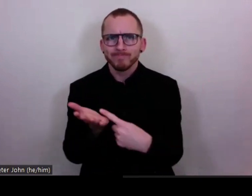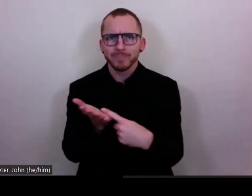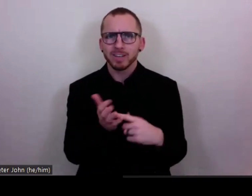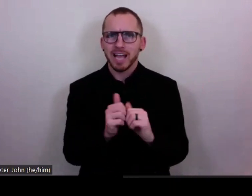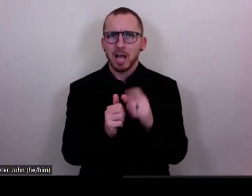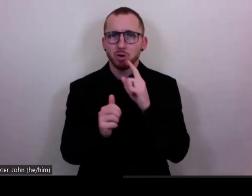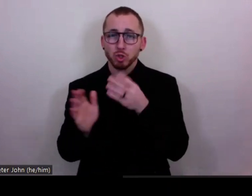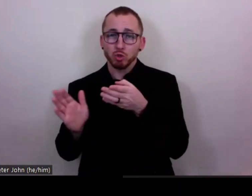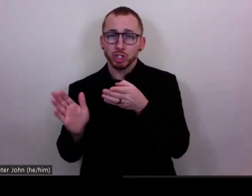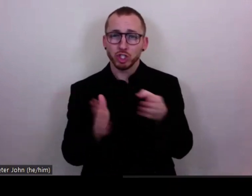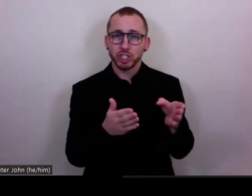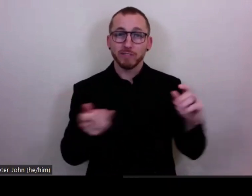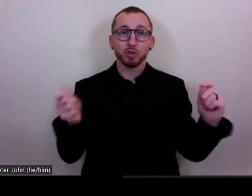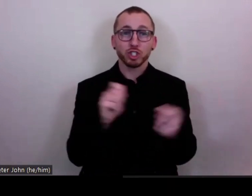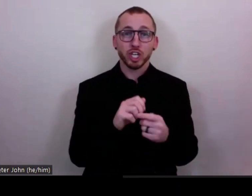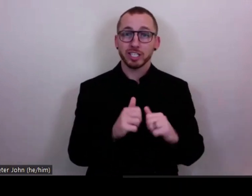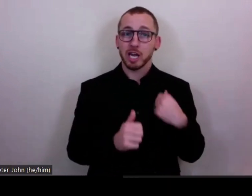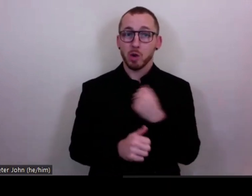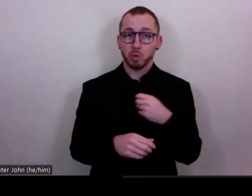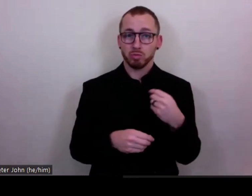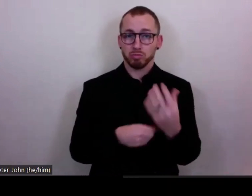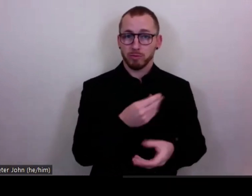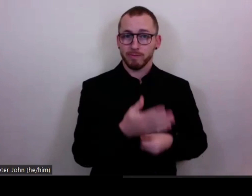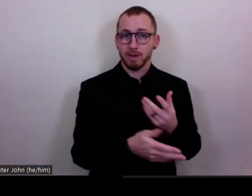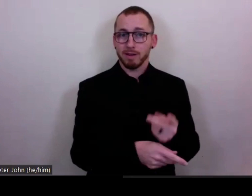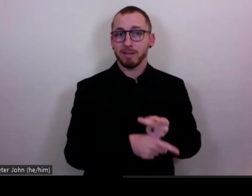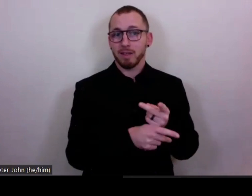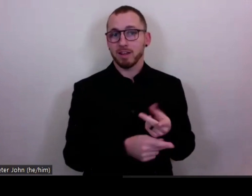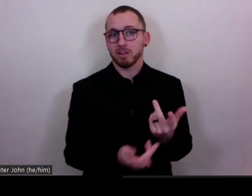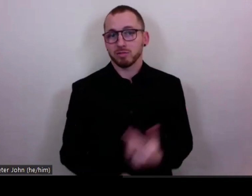care is perceived and provided.